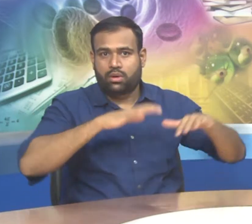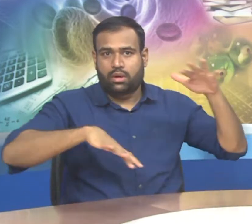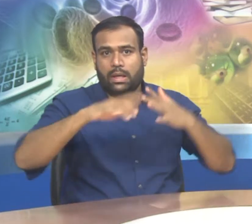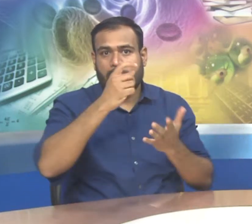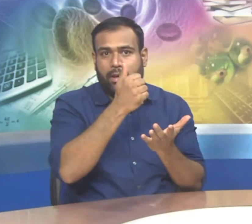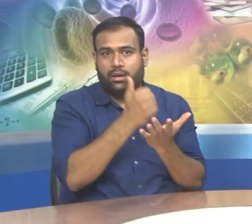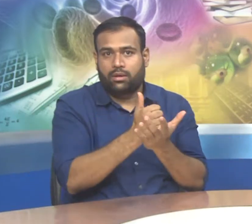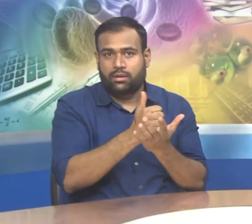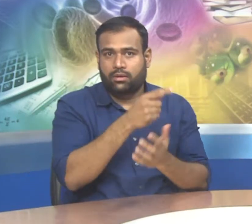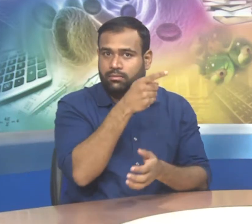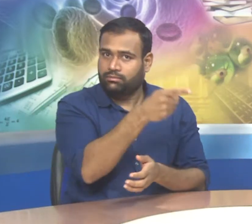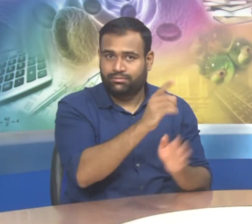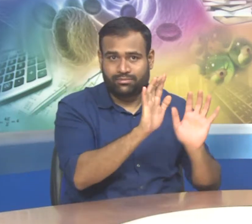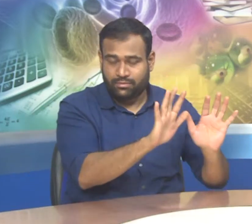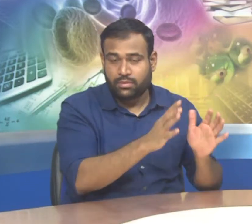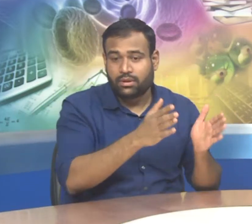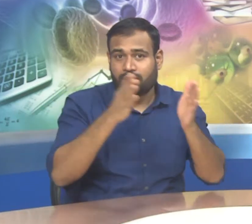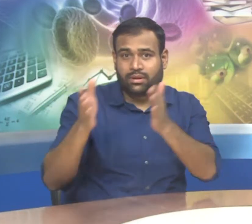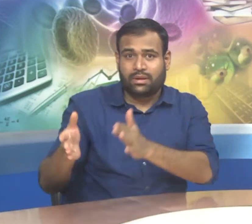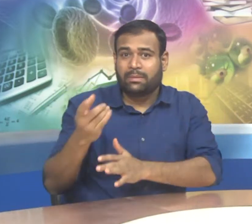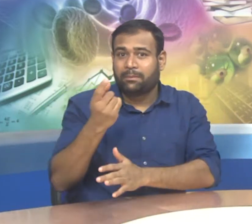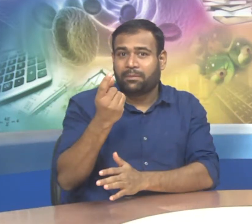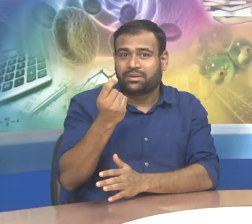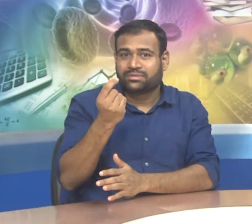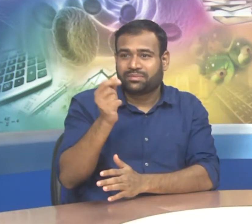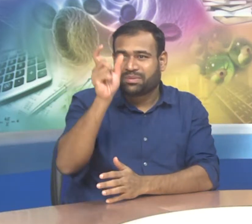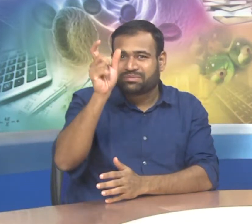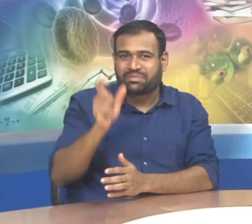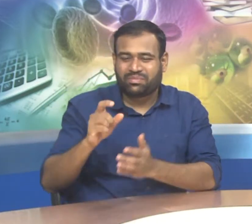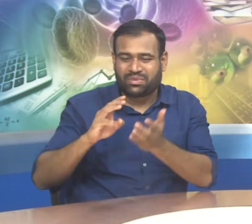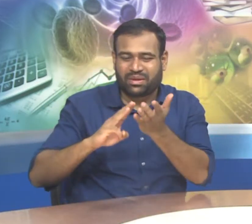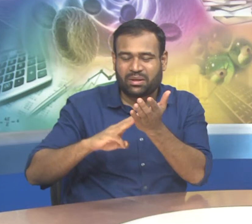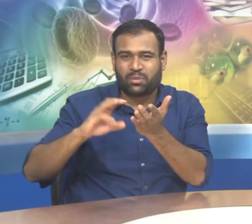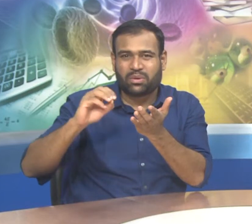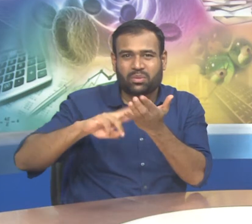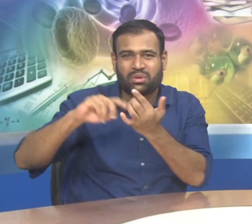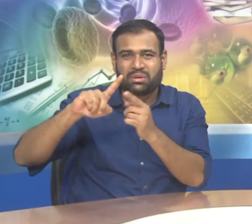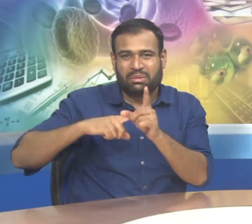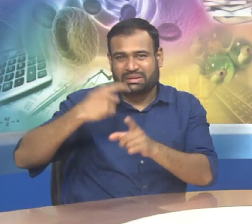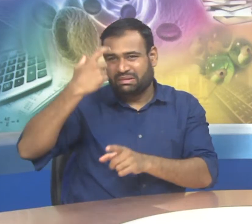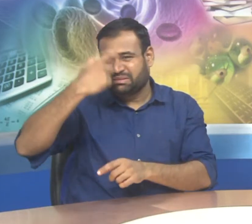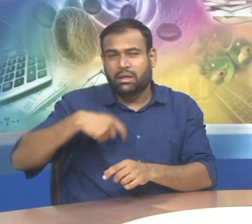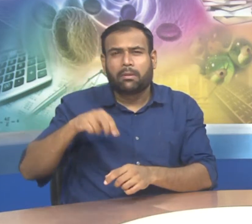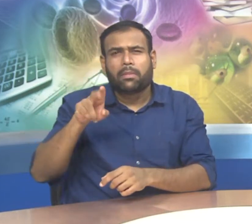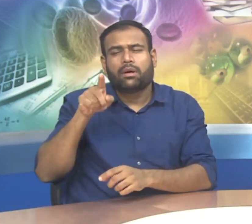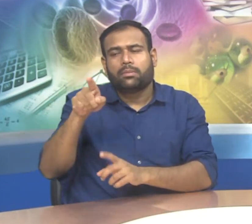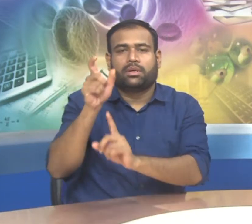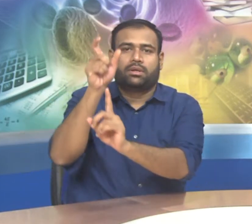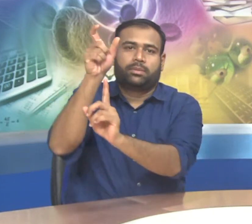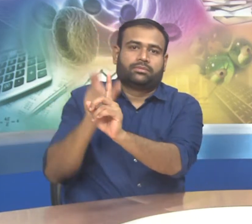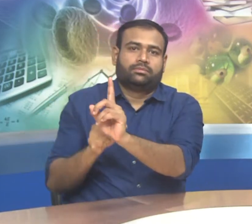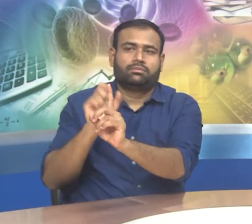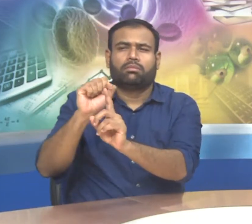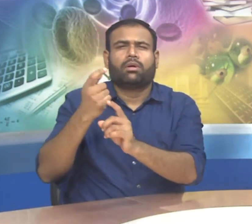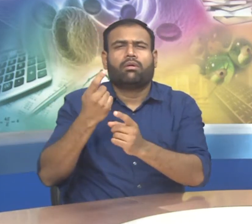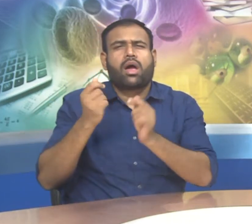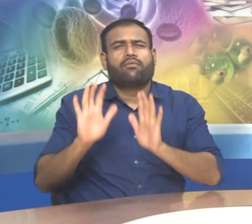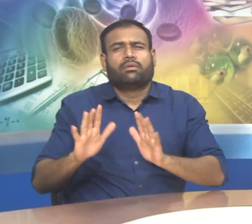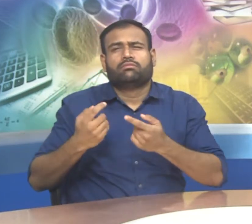shown in the forms of entity. If we talk about banks, banks are organized